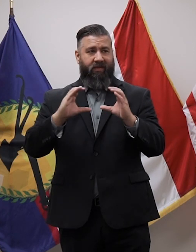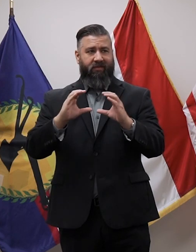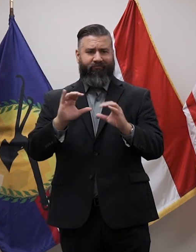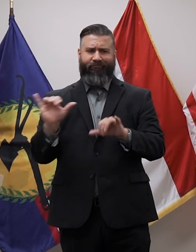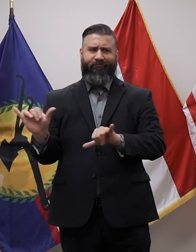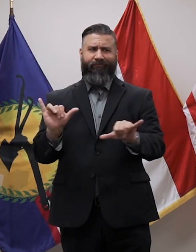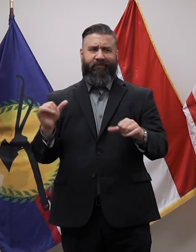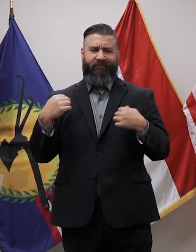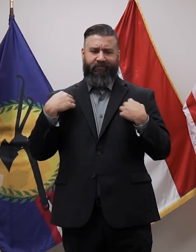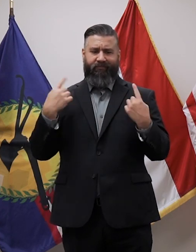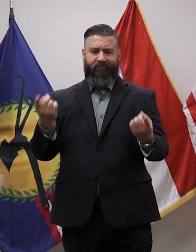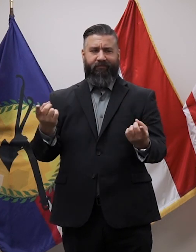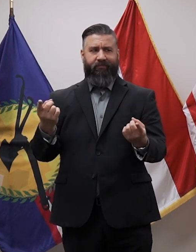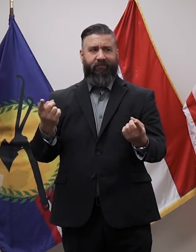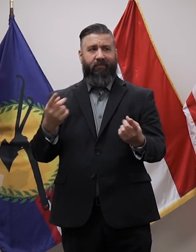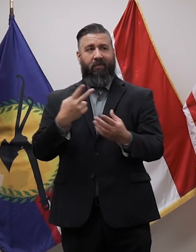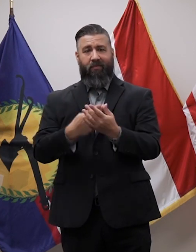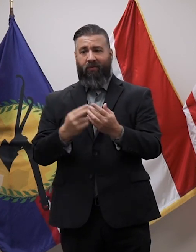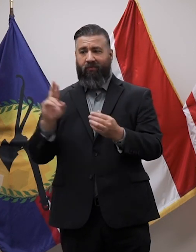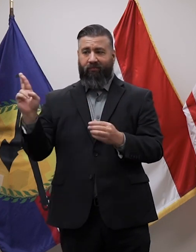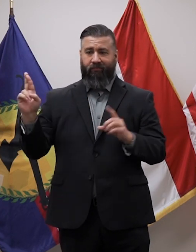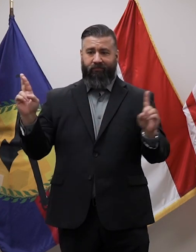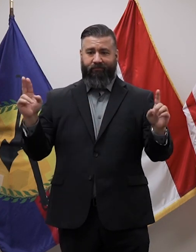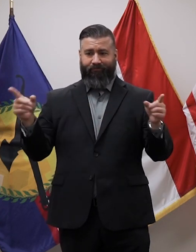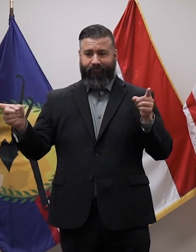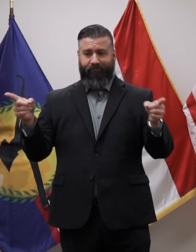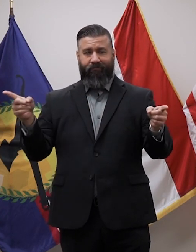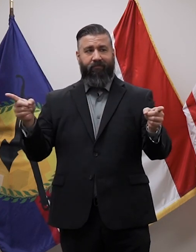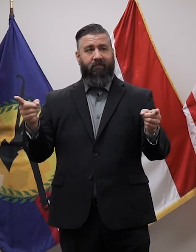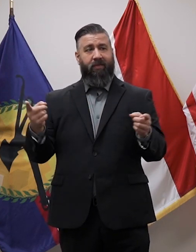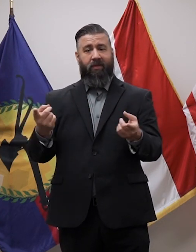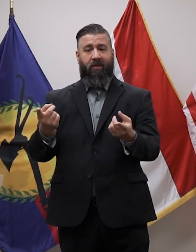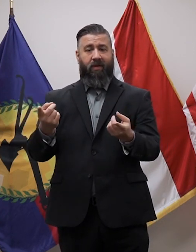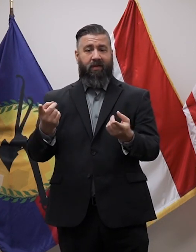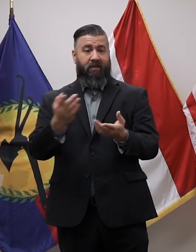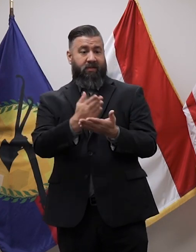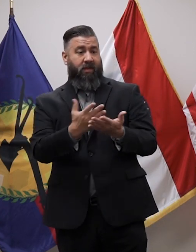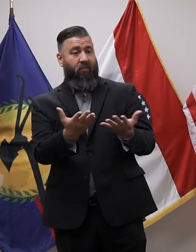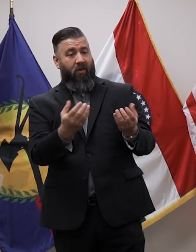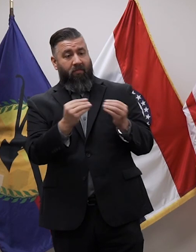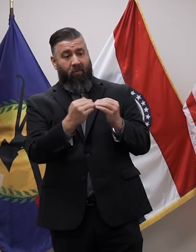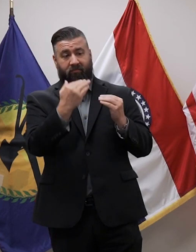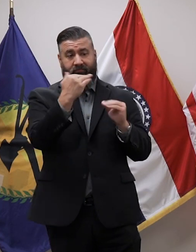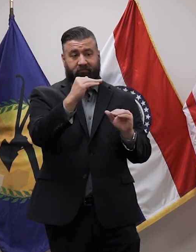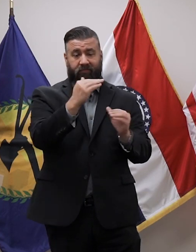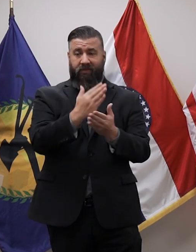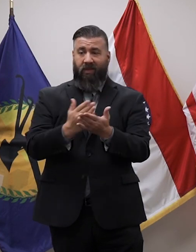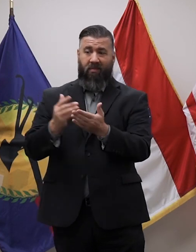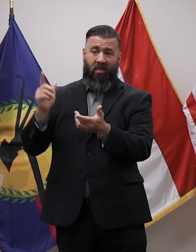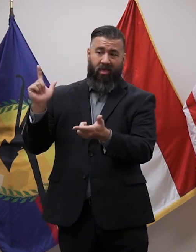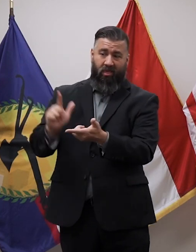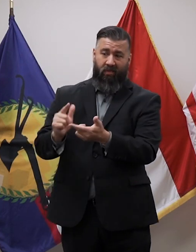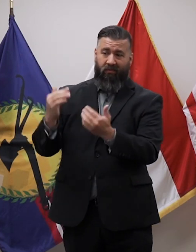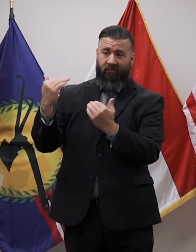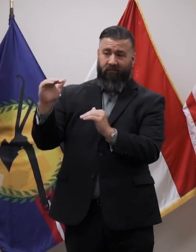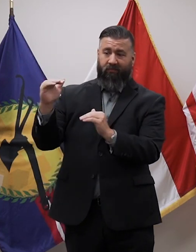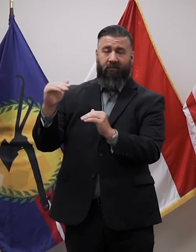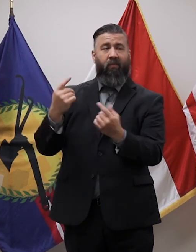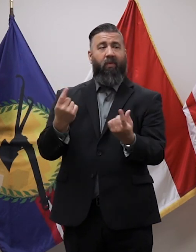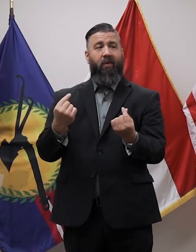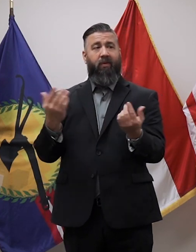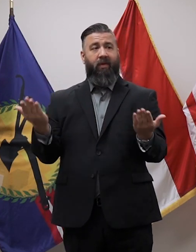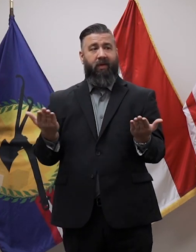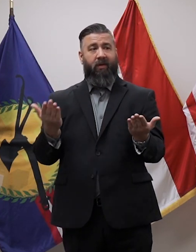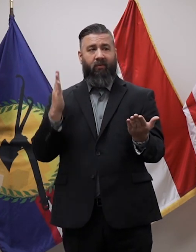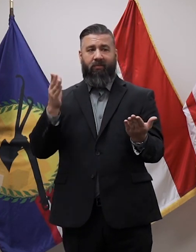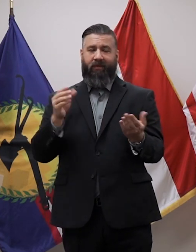since the beginning of the pandemic on both sides. Some asking for more restrictions, some asking for less. But what we do in St. Louis County will be